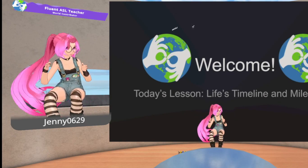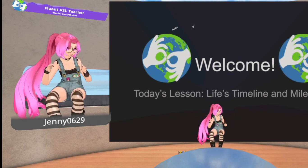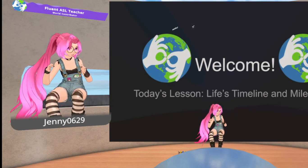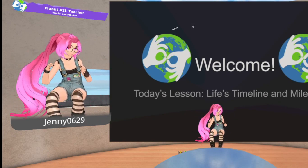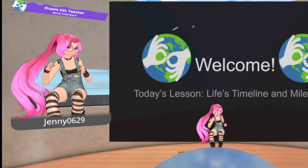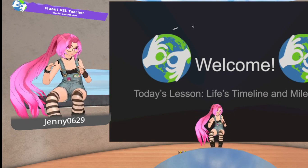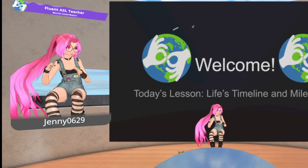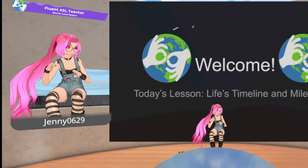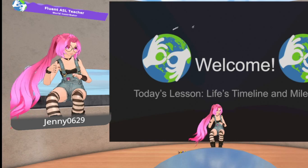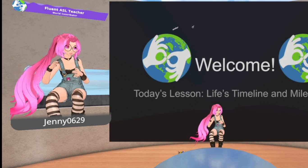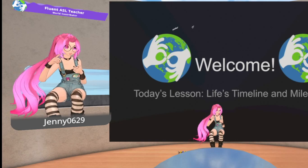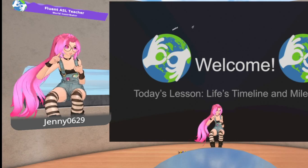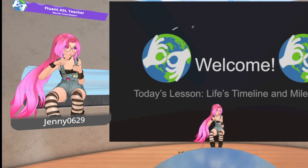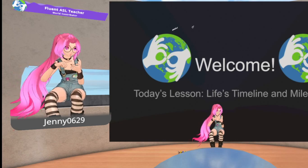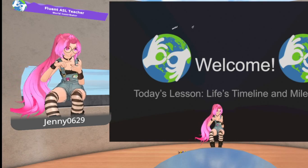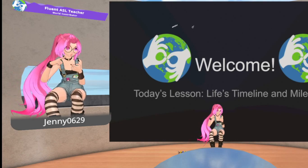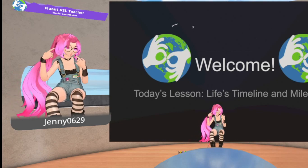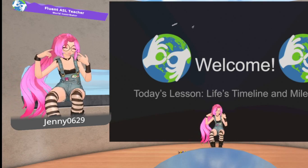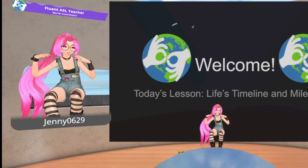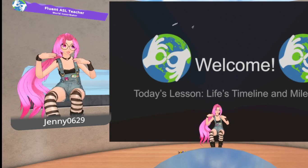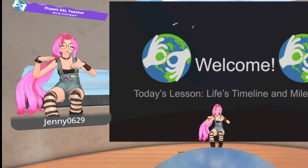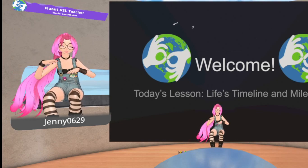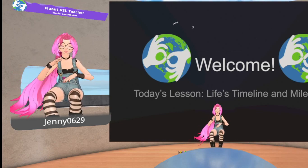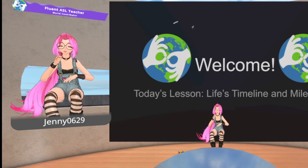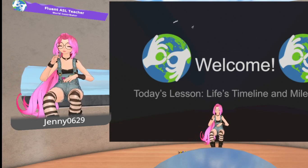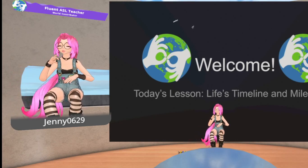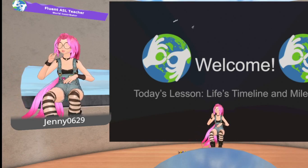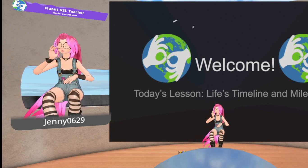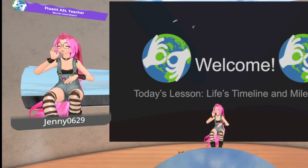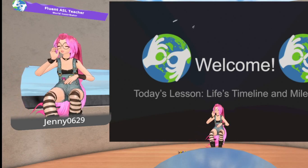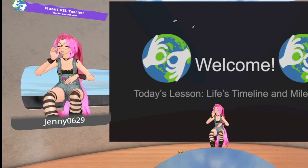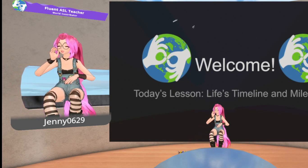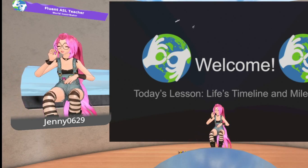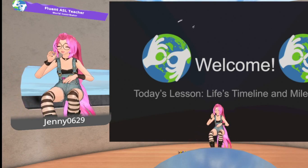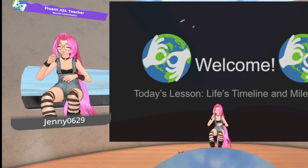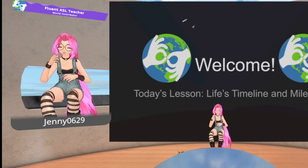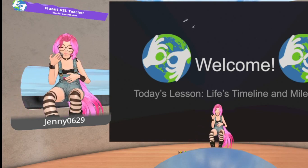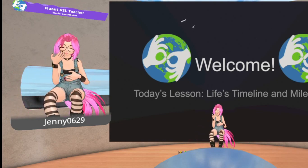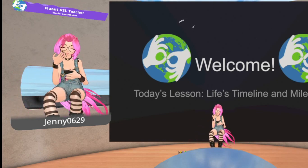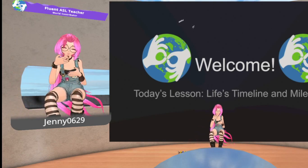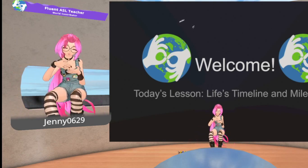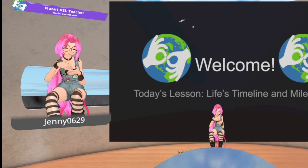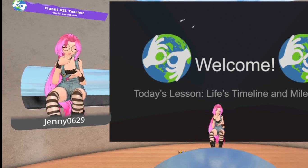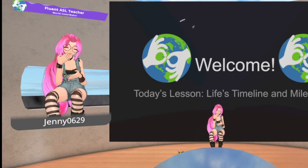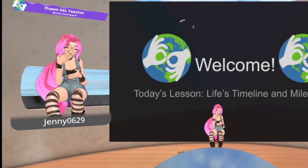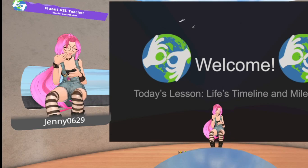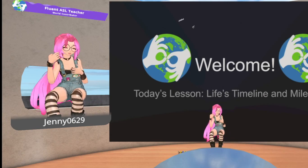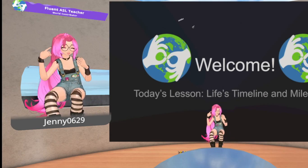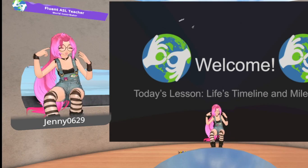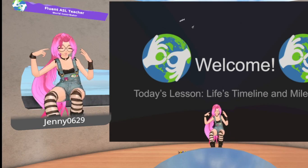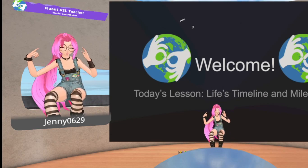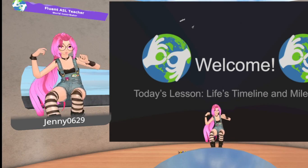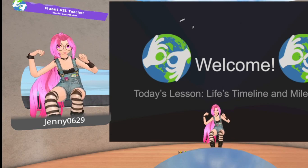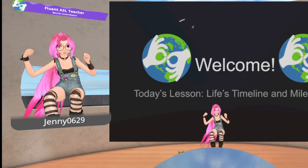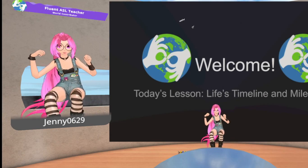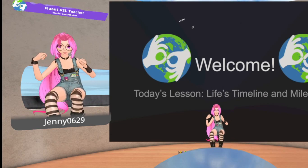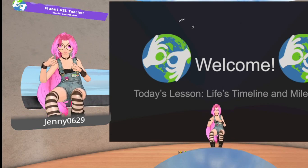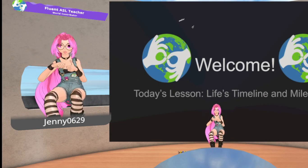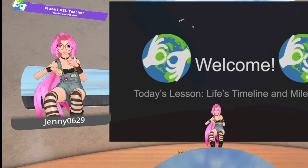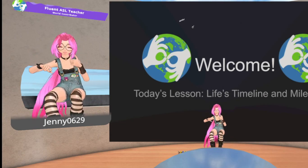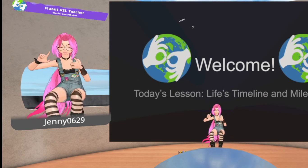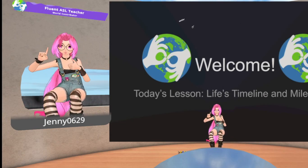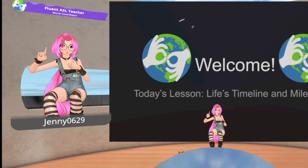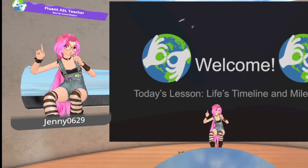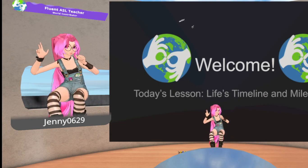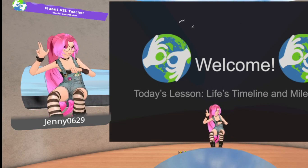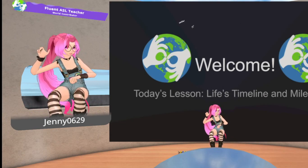quite a small space, and so little sounds, even something like drinking water or eating out of a bag of chips, is going to be really